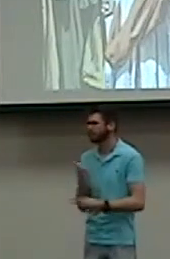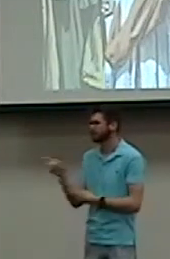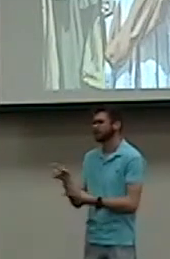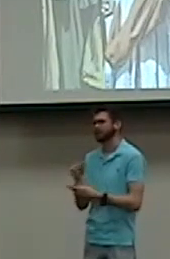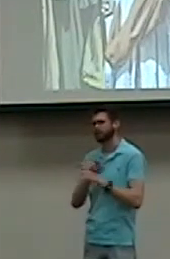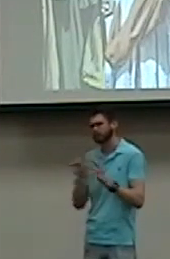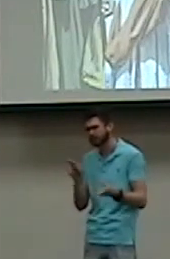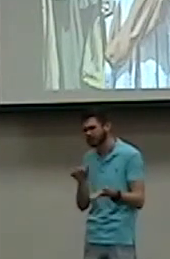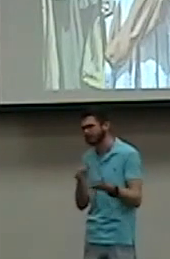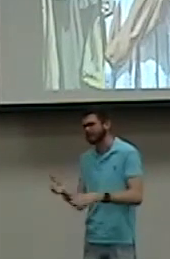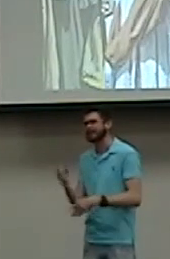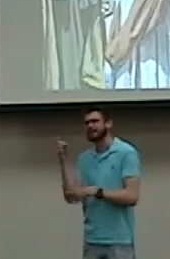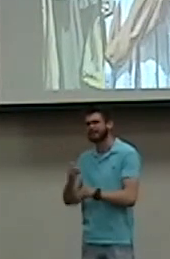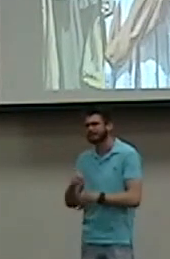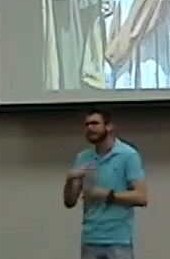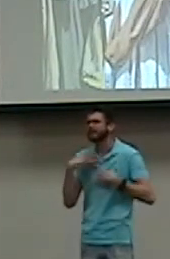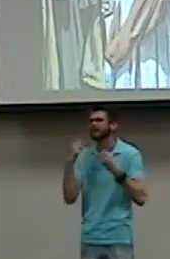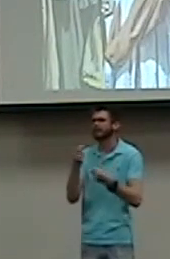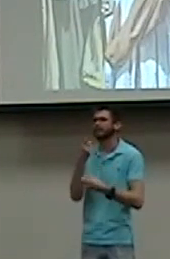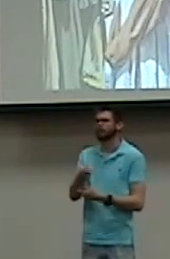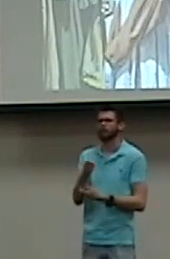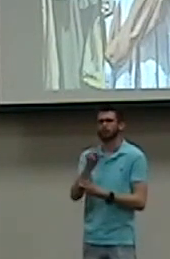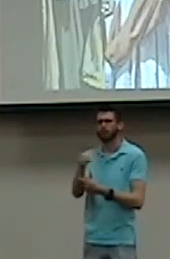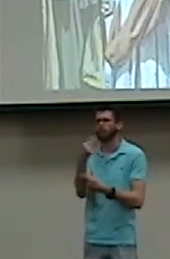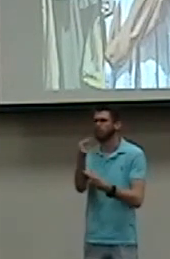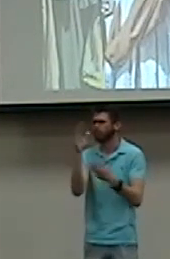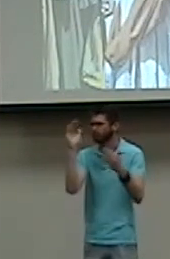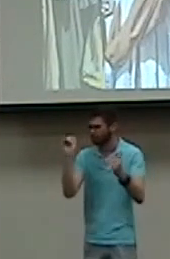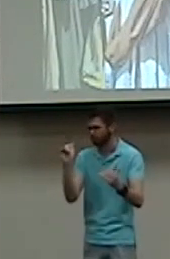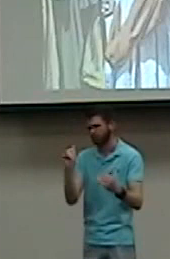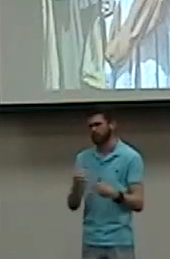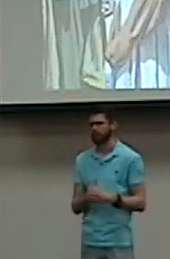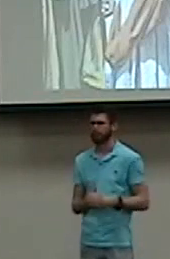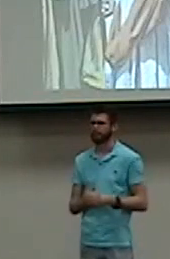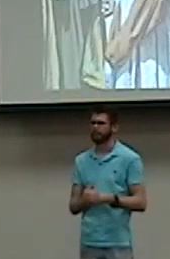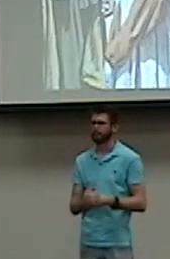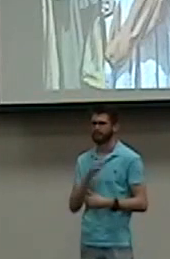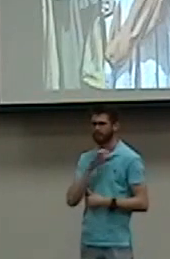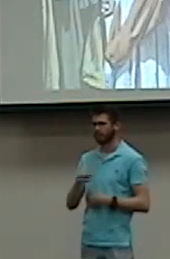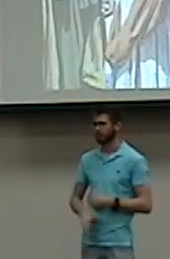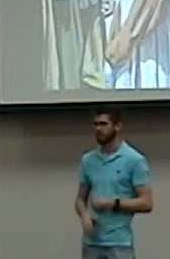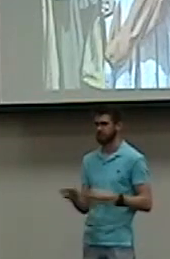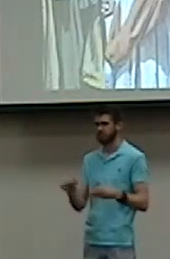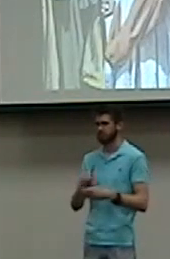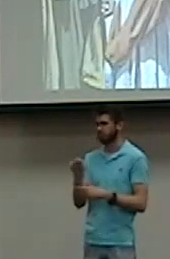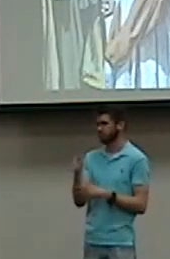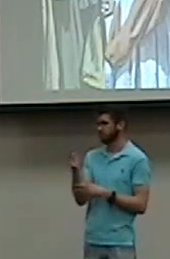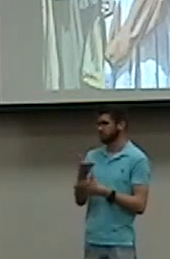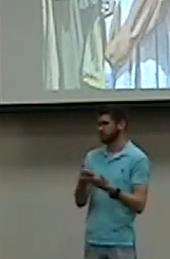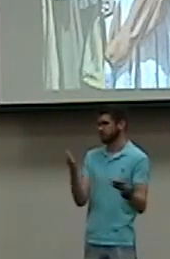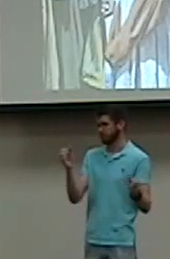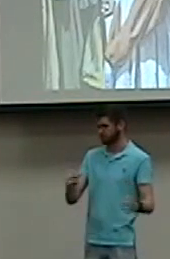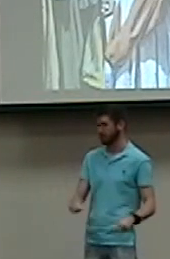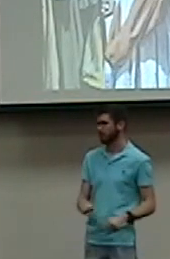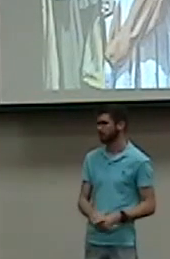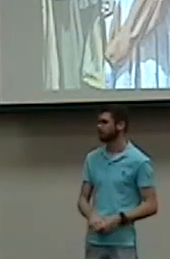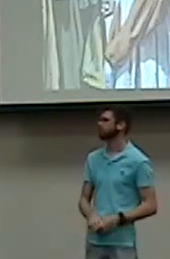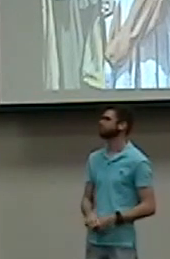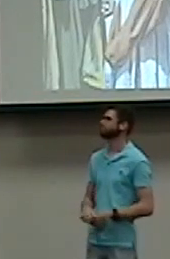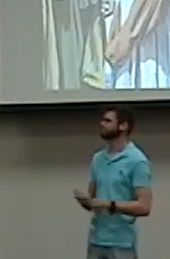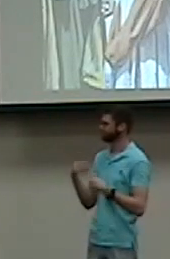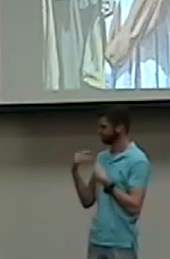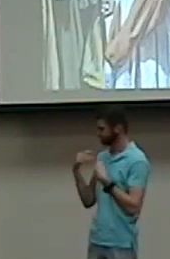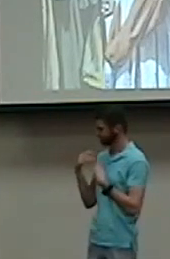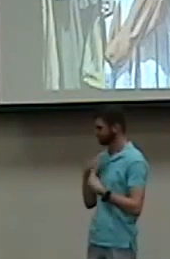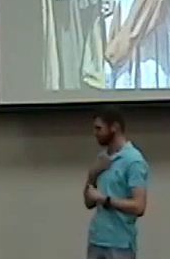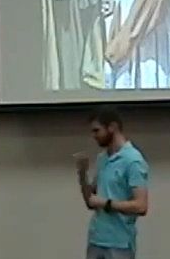need you to come heal her. You are the only hope she has." Christ does the only thing he can do, and he grants her his request, and he begins